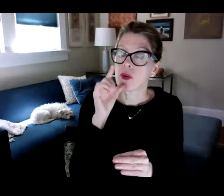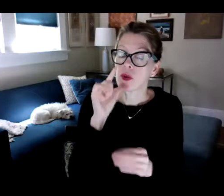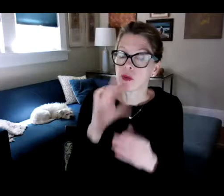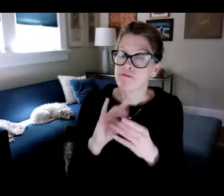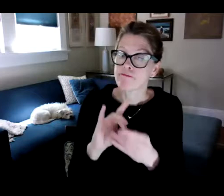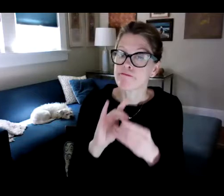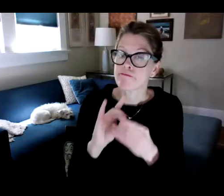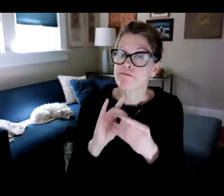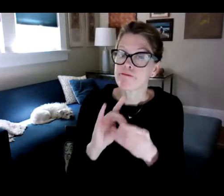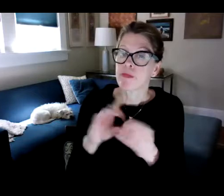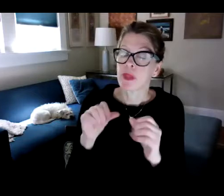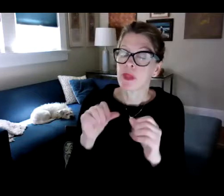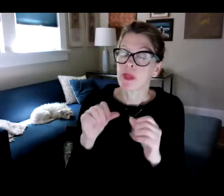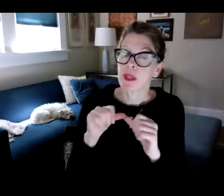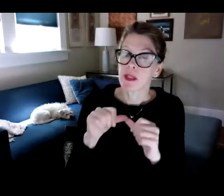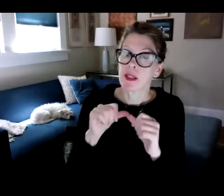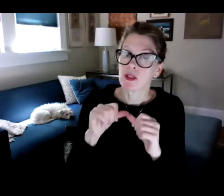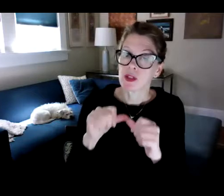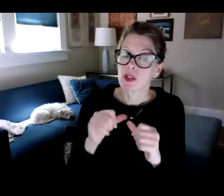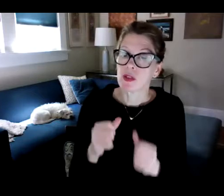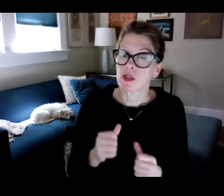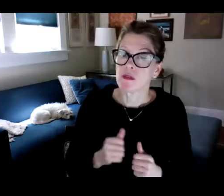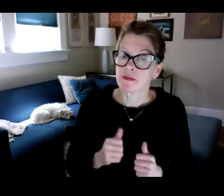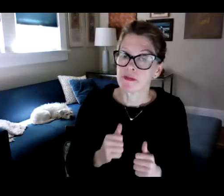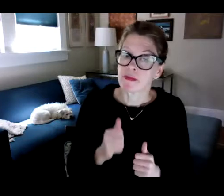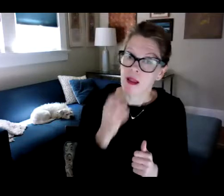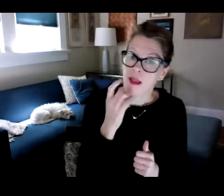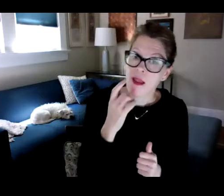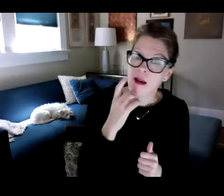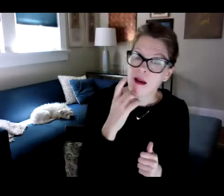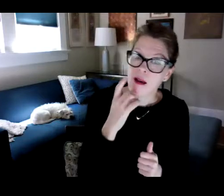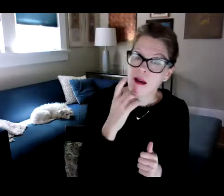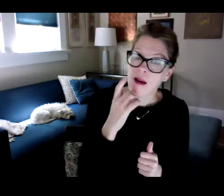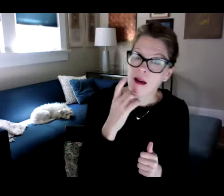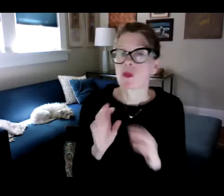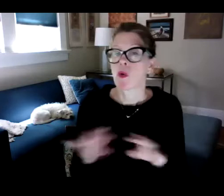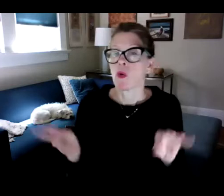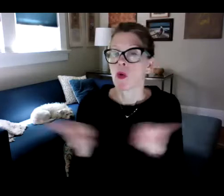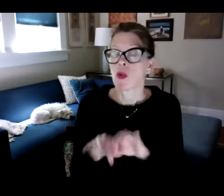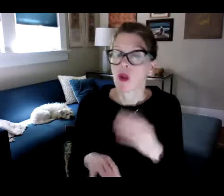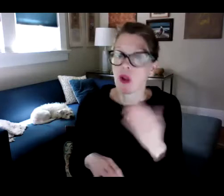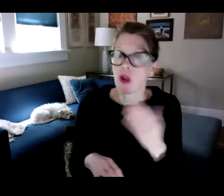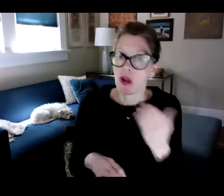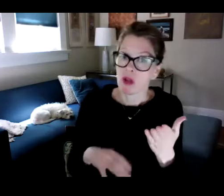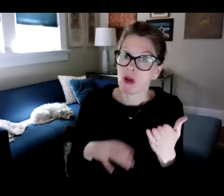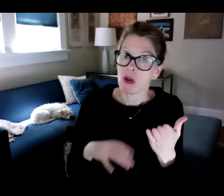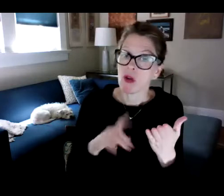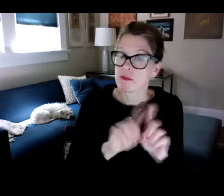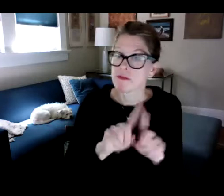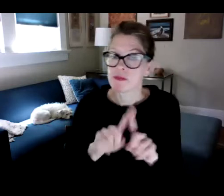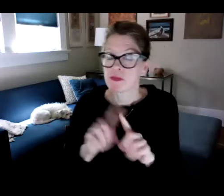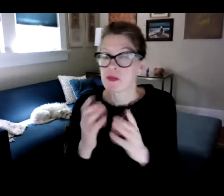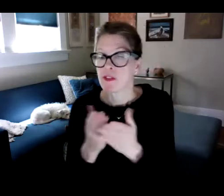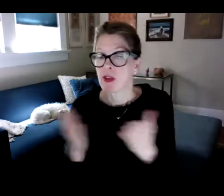the eternal light. Worthy are you of